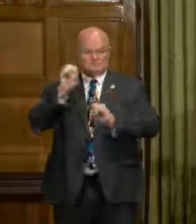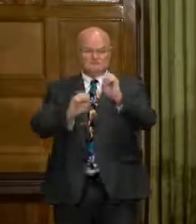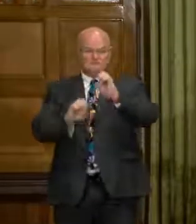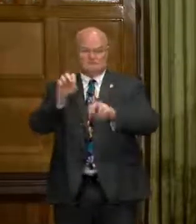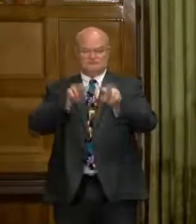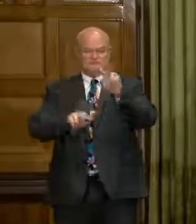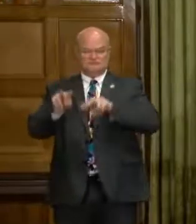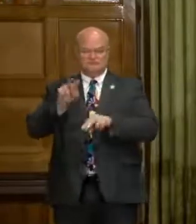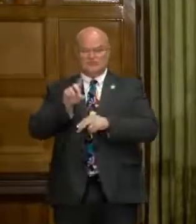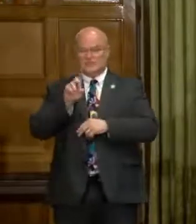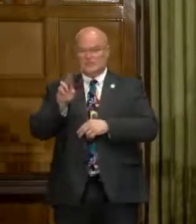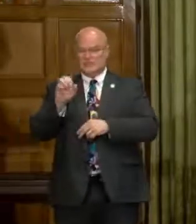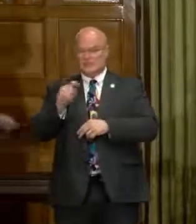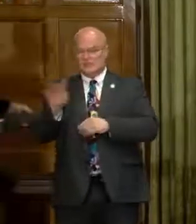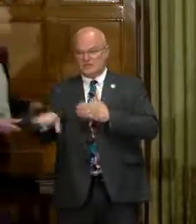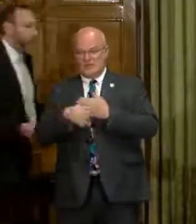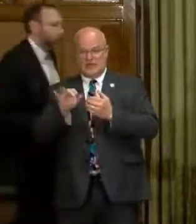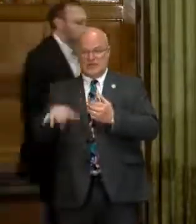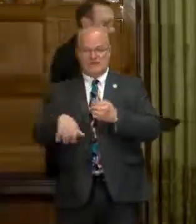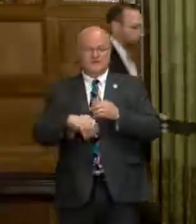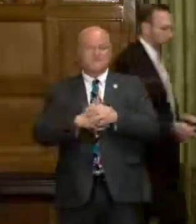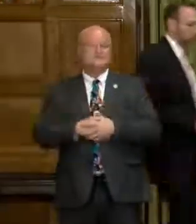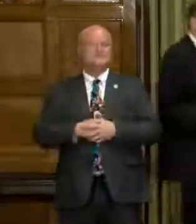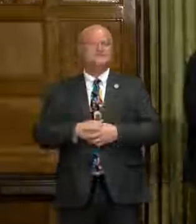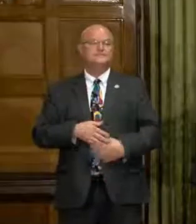evaluate it by. Dr. Smith, did you want to add to that?